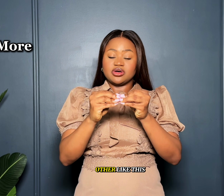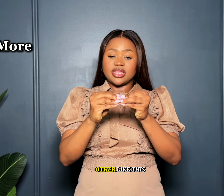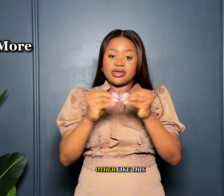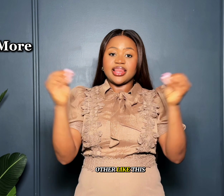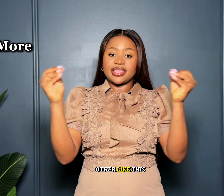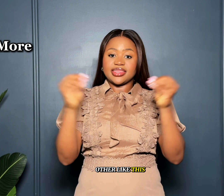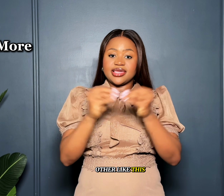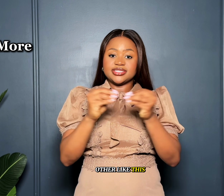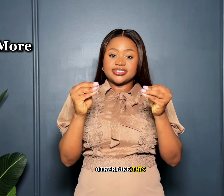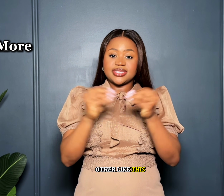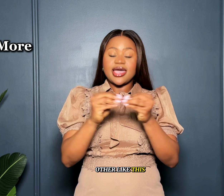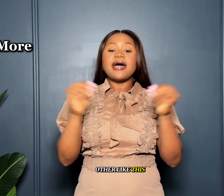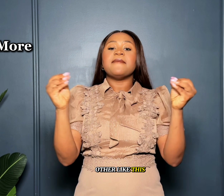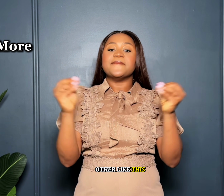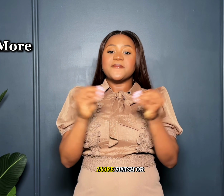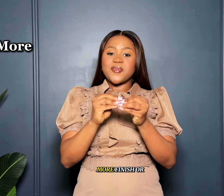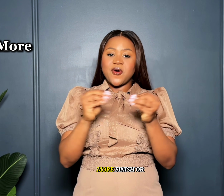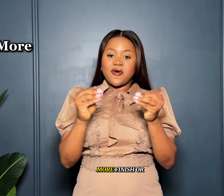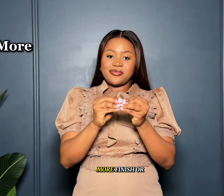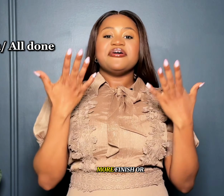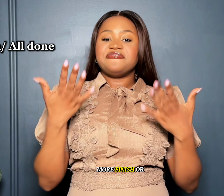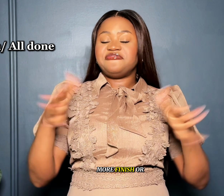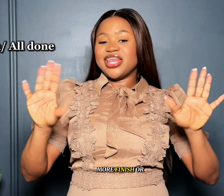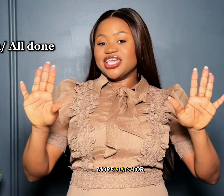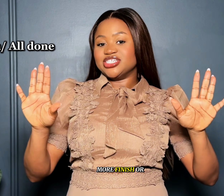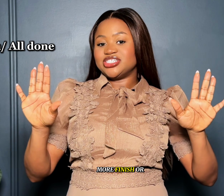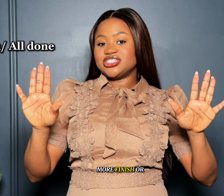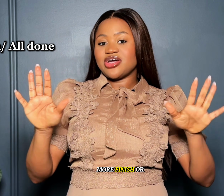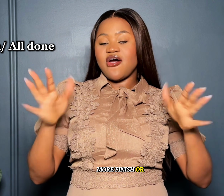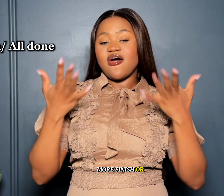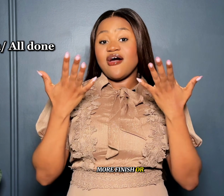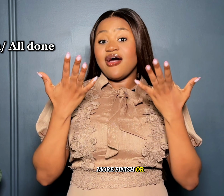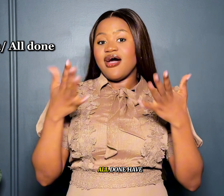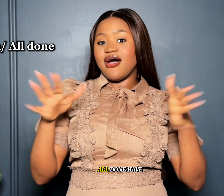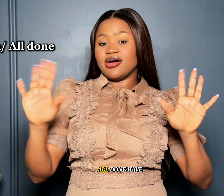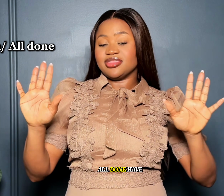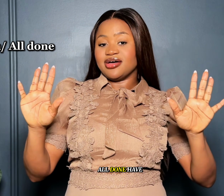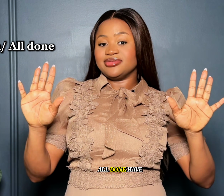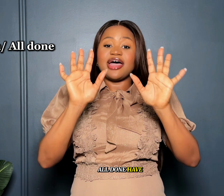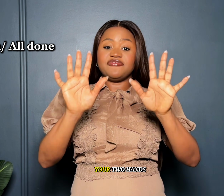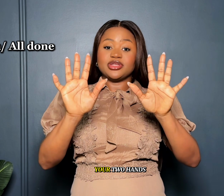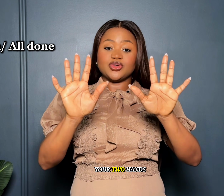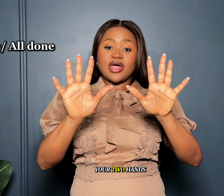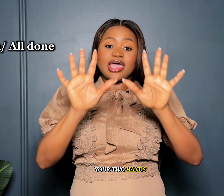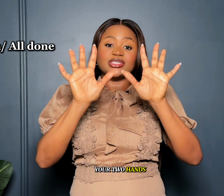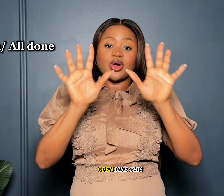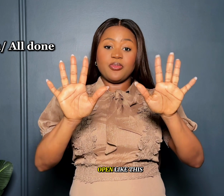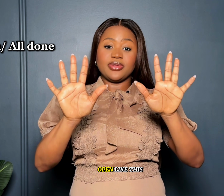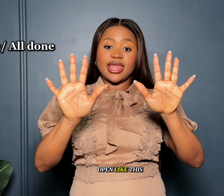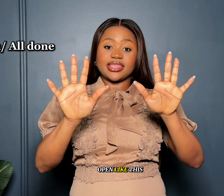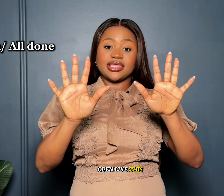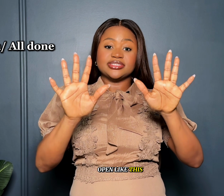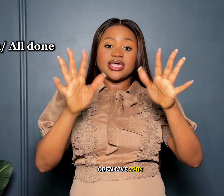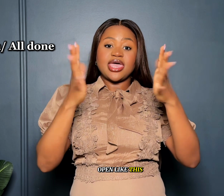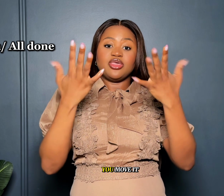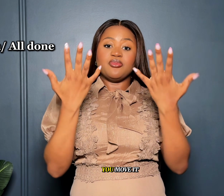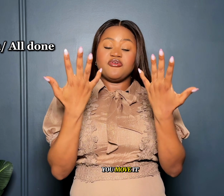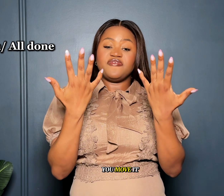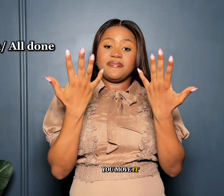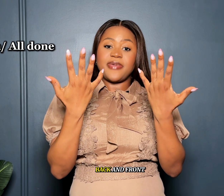other like this. More. Finish or all done. Have your 2 hands open like this. You move it